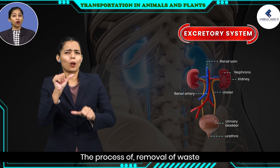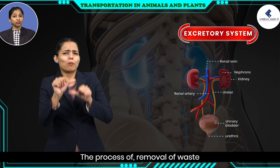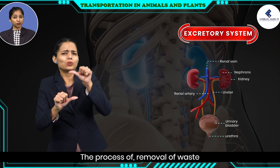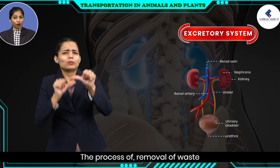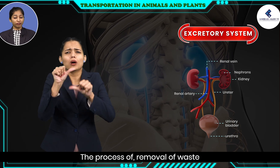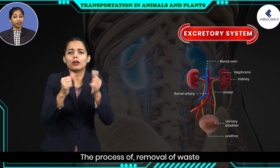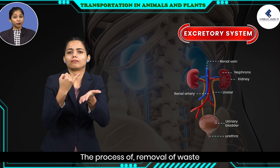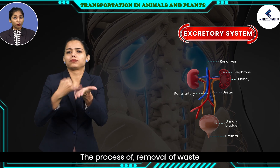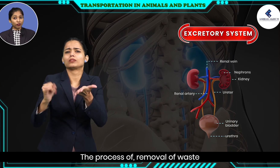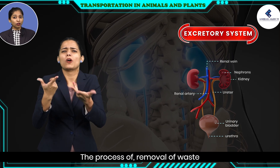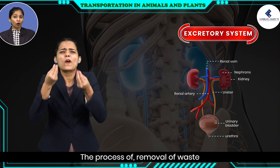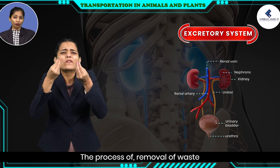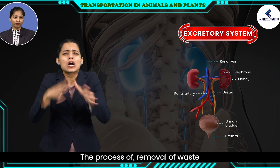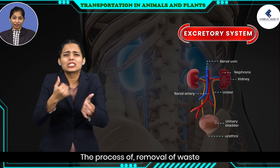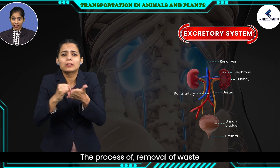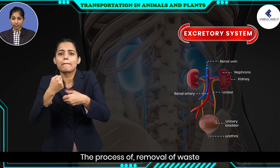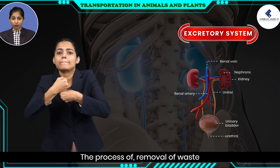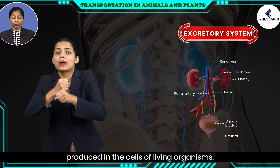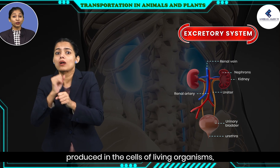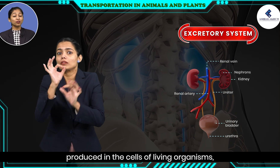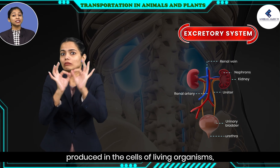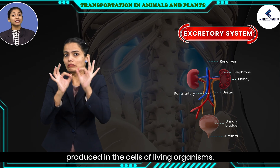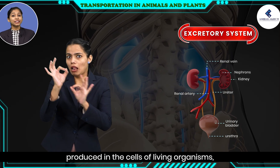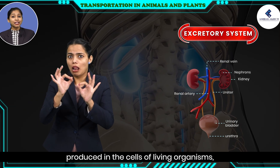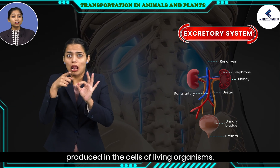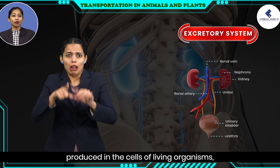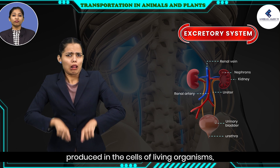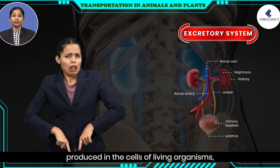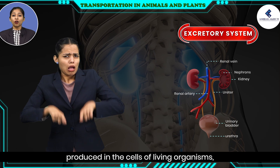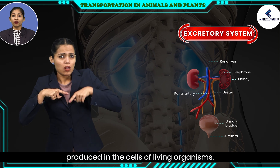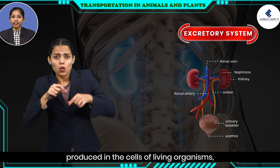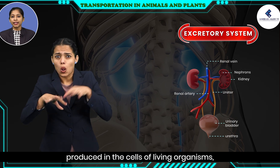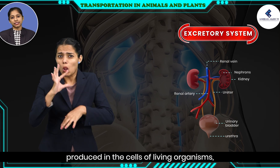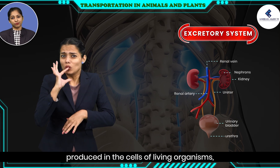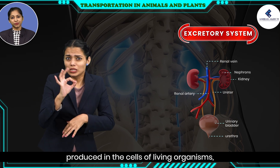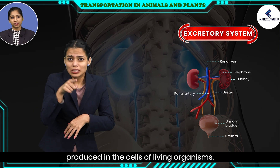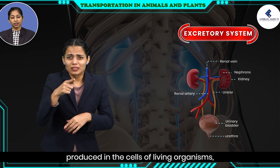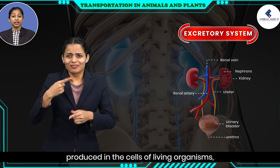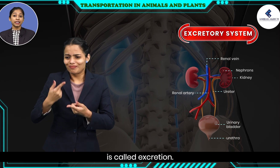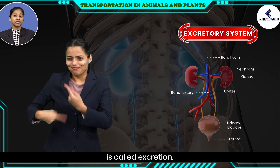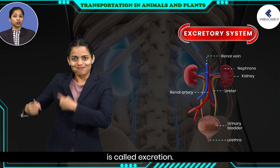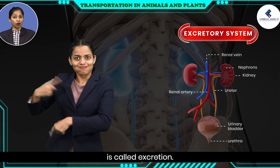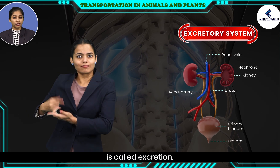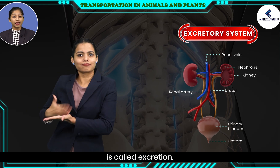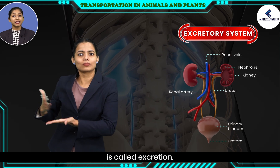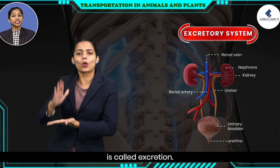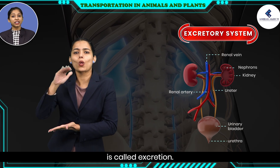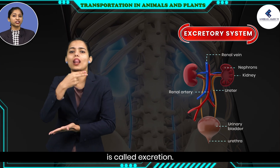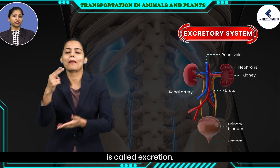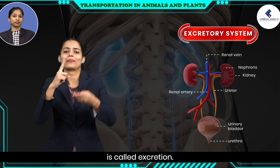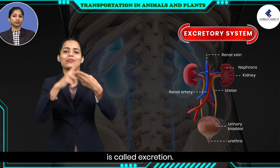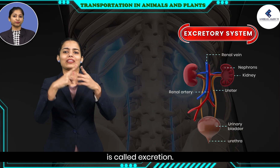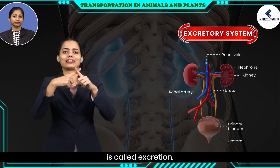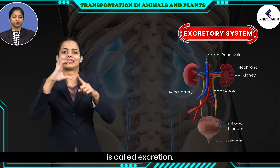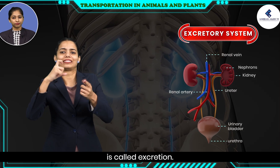The process of removal of waste produced in the cells of living organisms is called